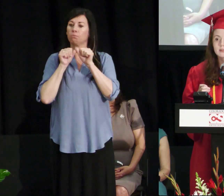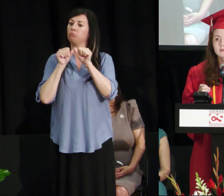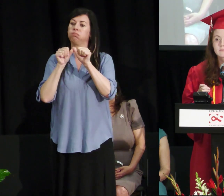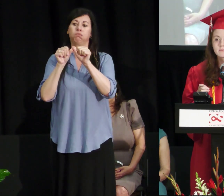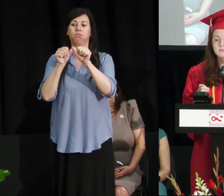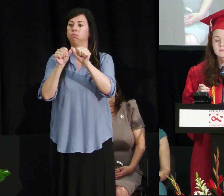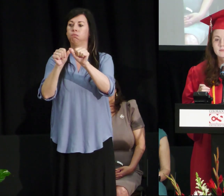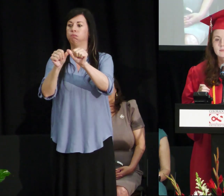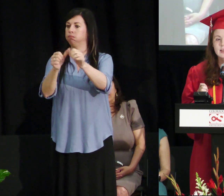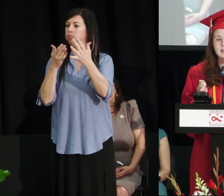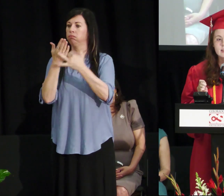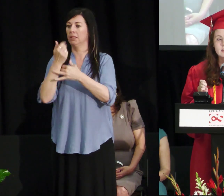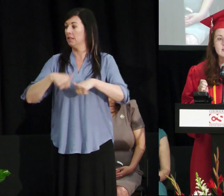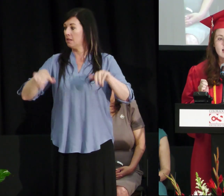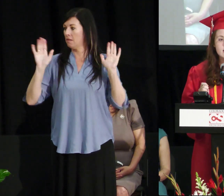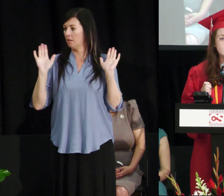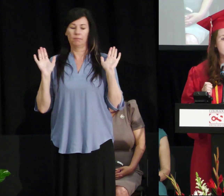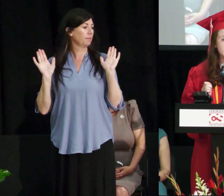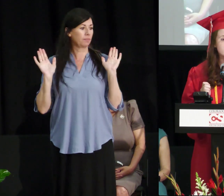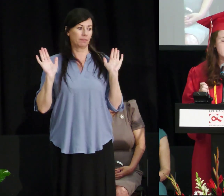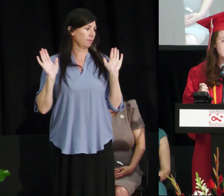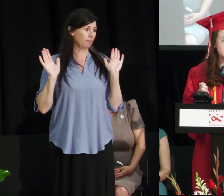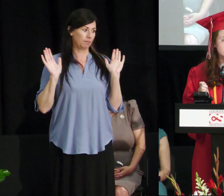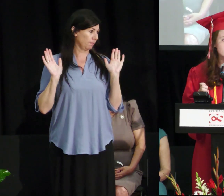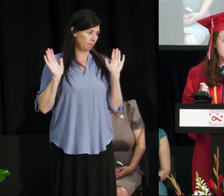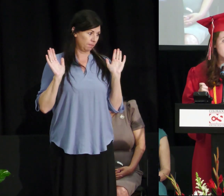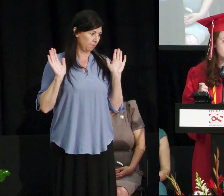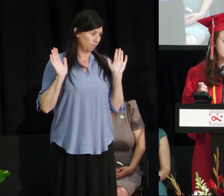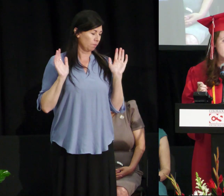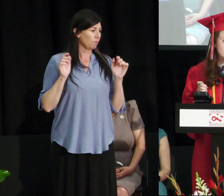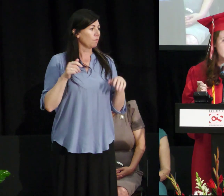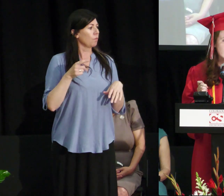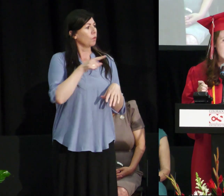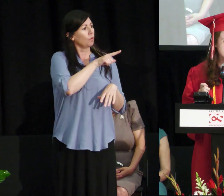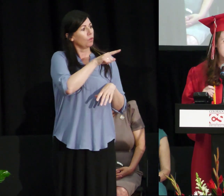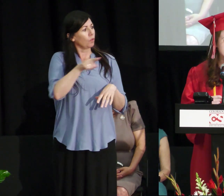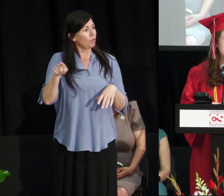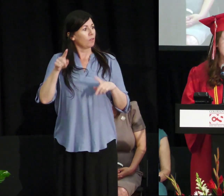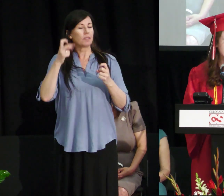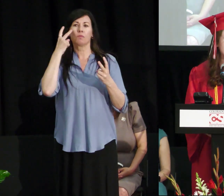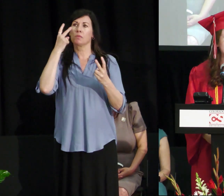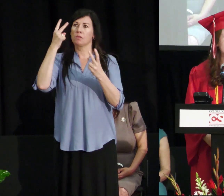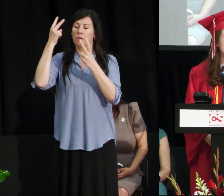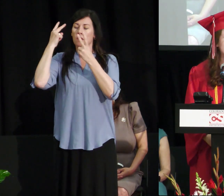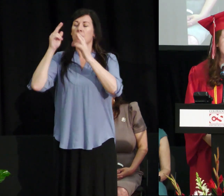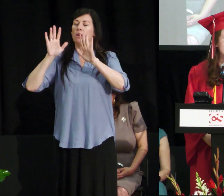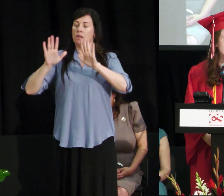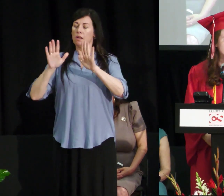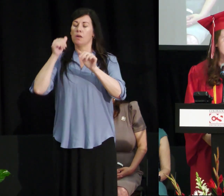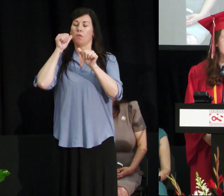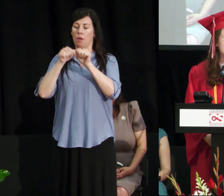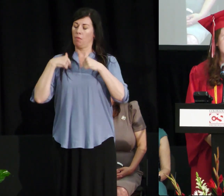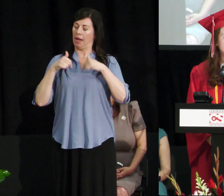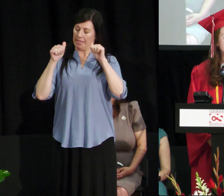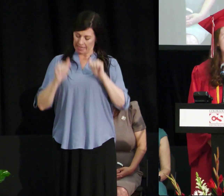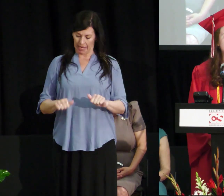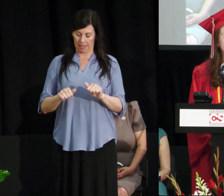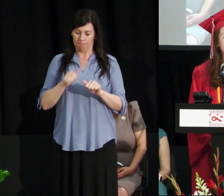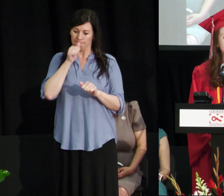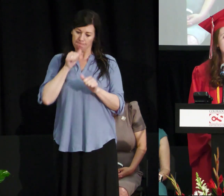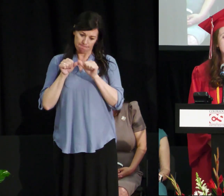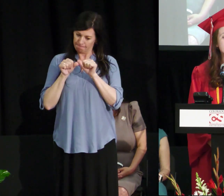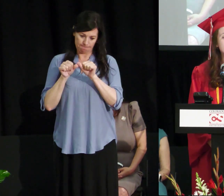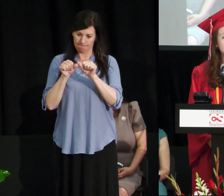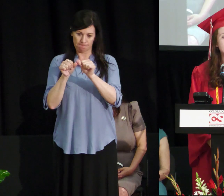trials. Not only do we need to remember how to persevere, but also